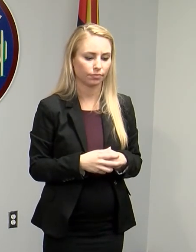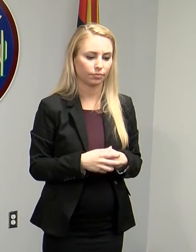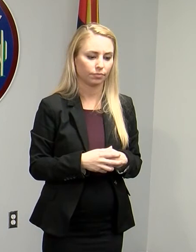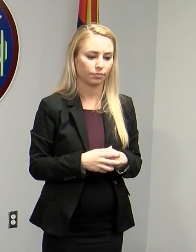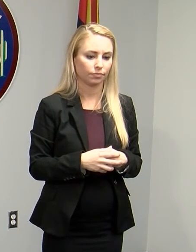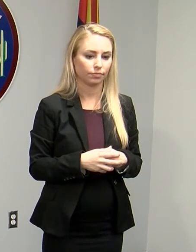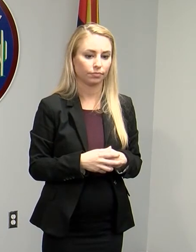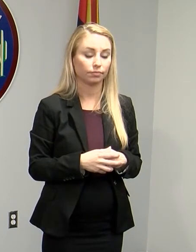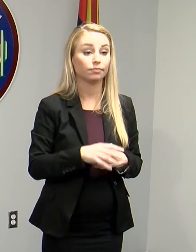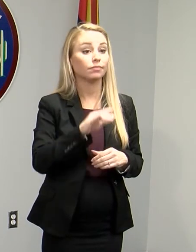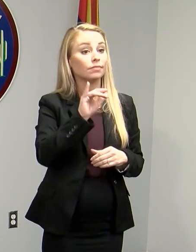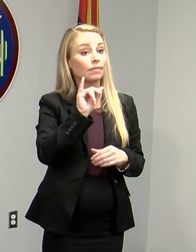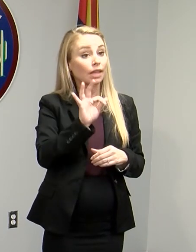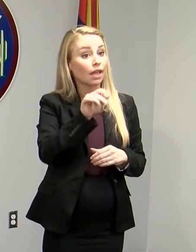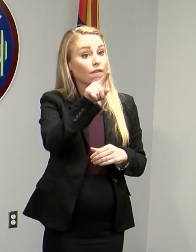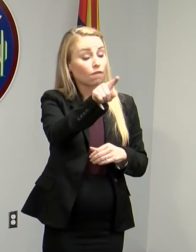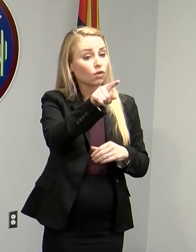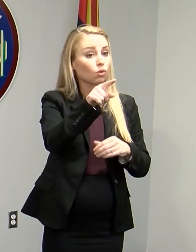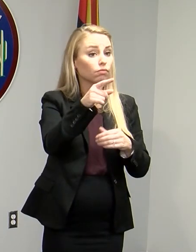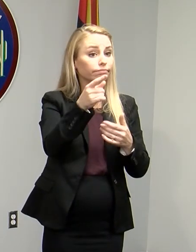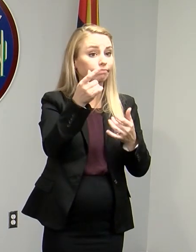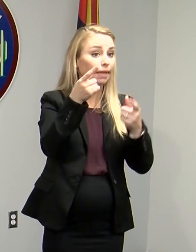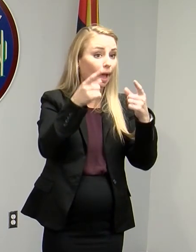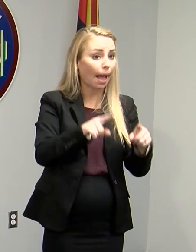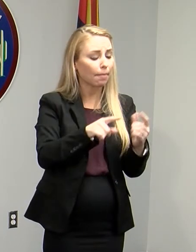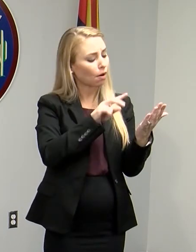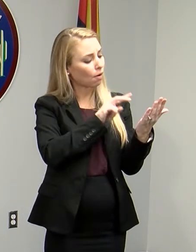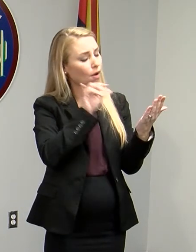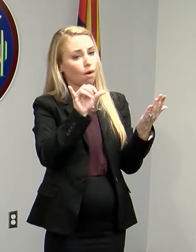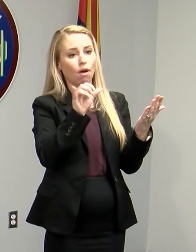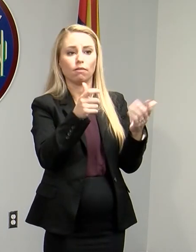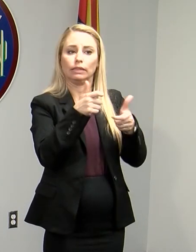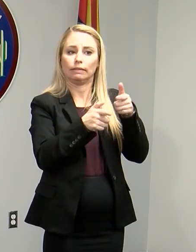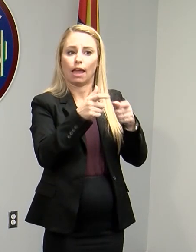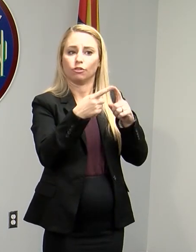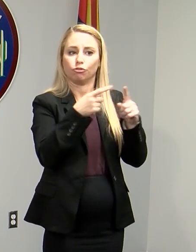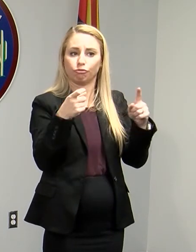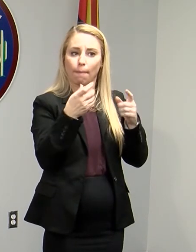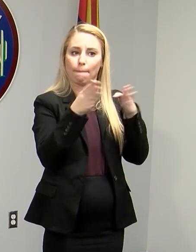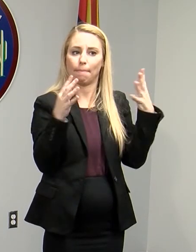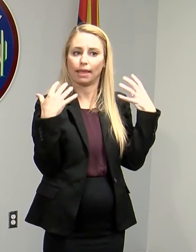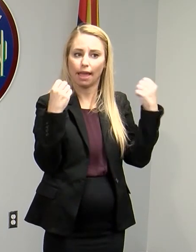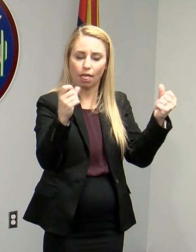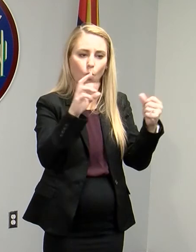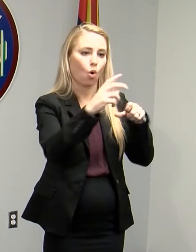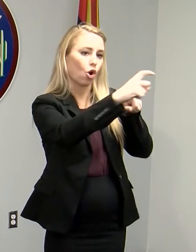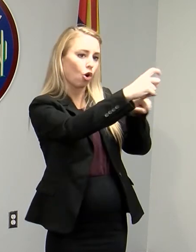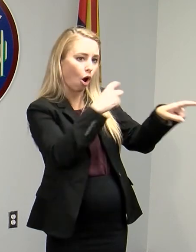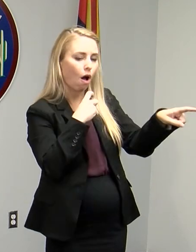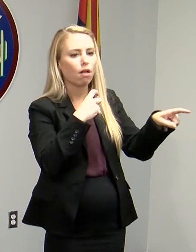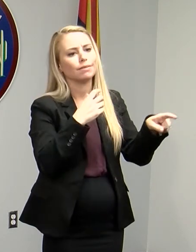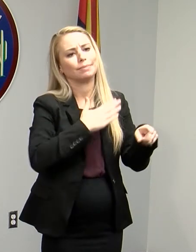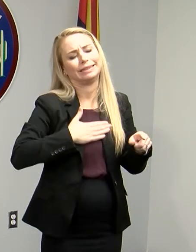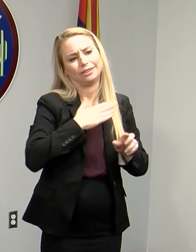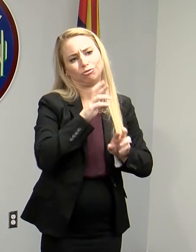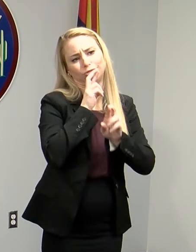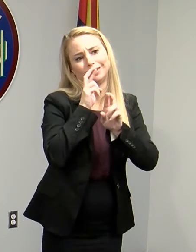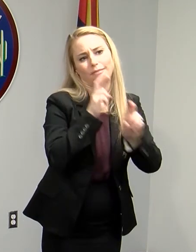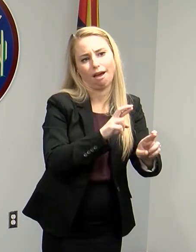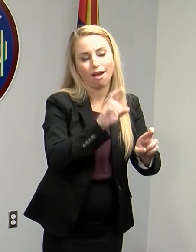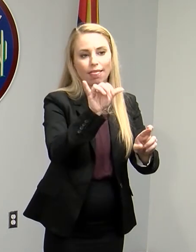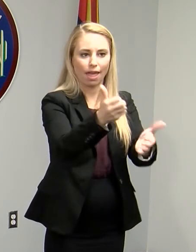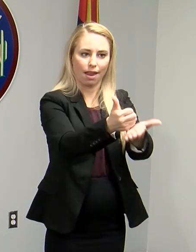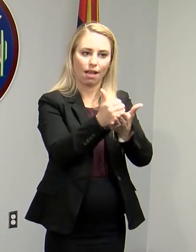And if you get a text message or call from public health, please respond to the survey. Responding to this survey helps us do our job in a